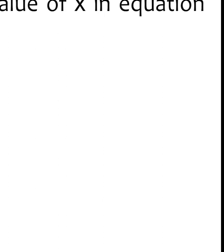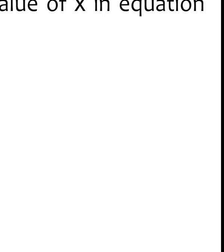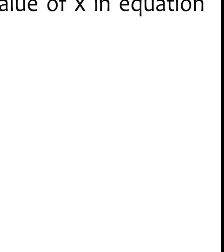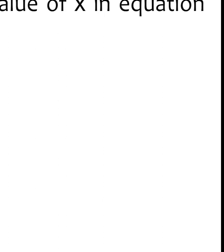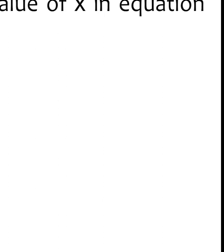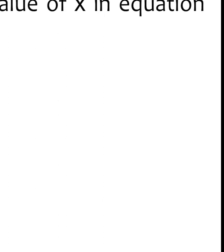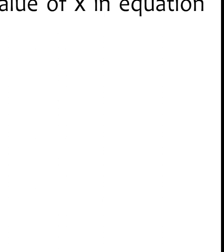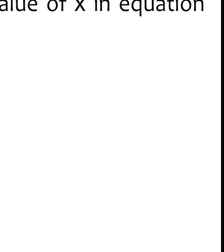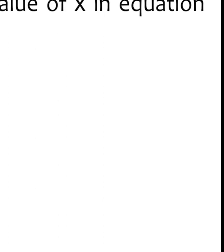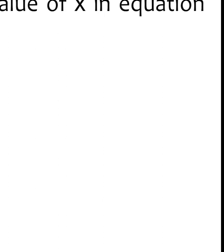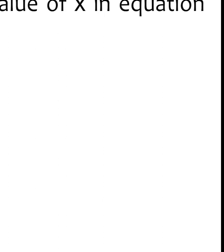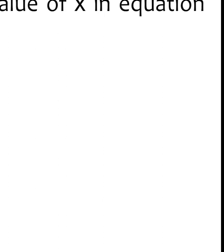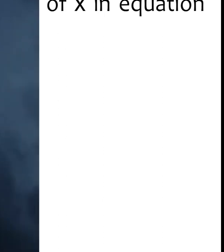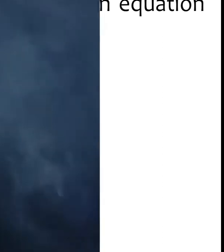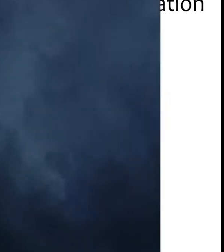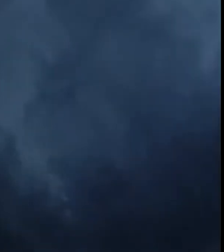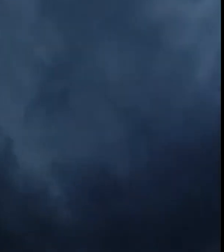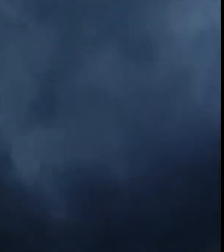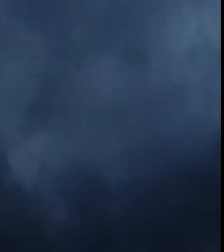and our y equals to 4.